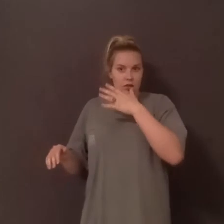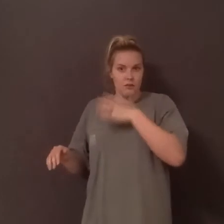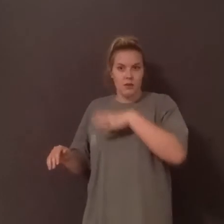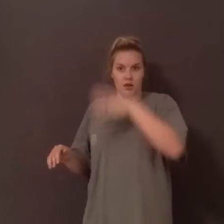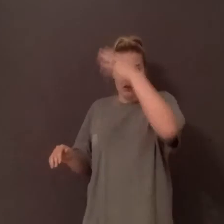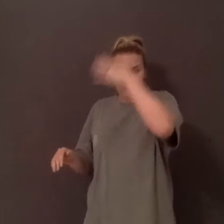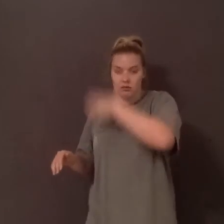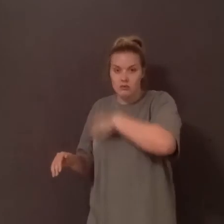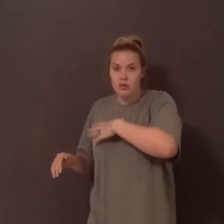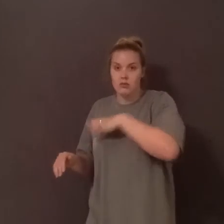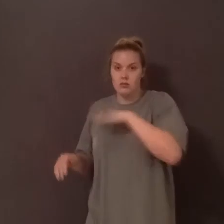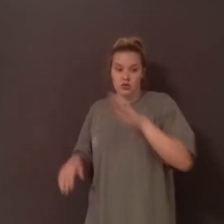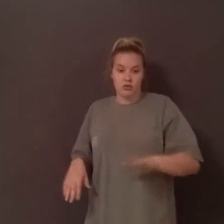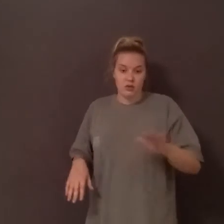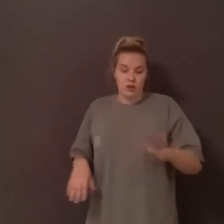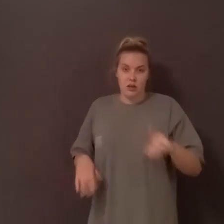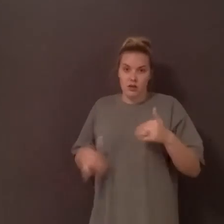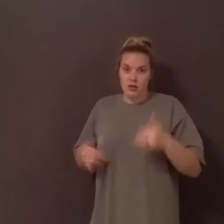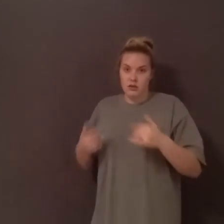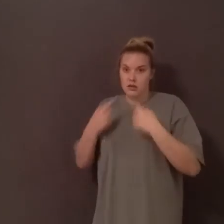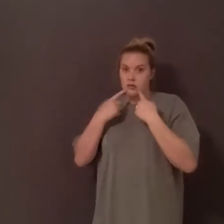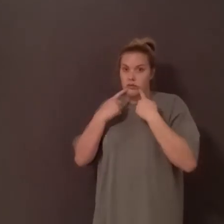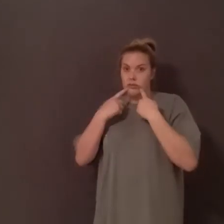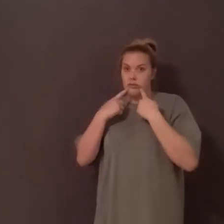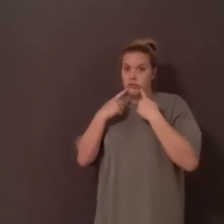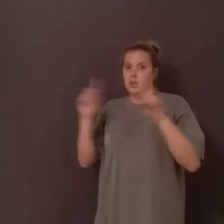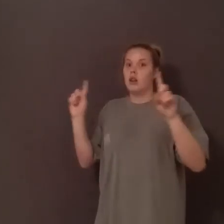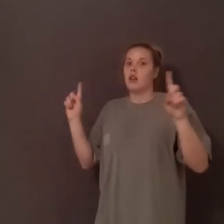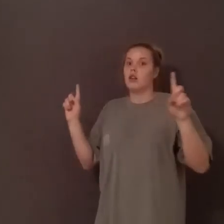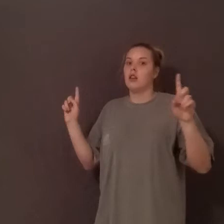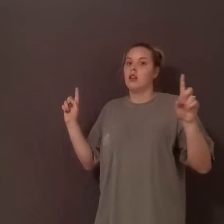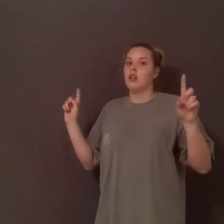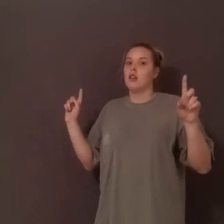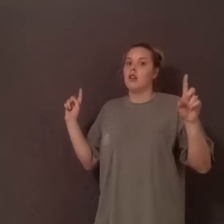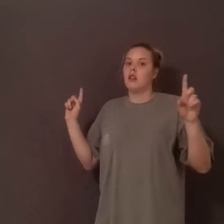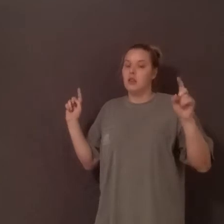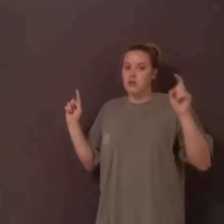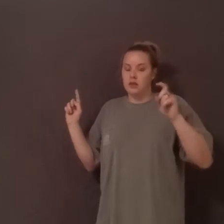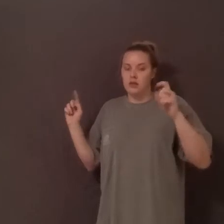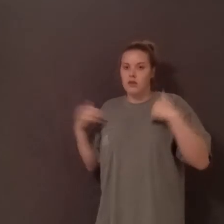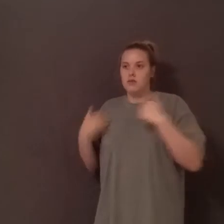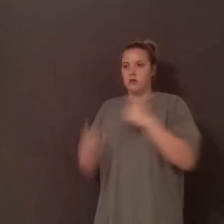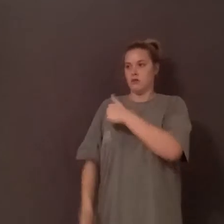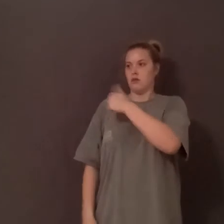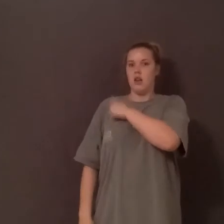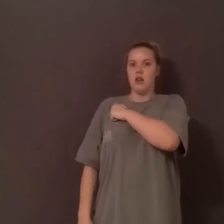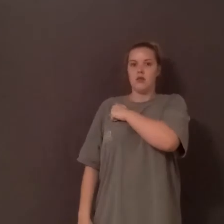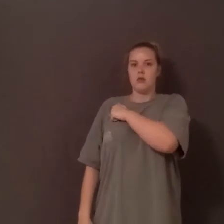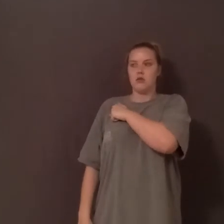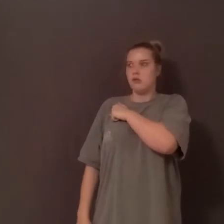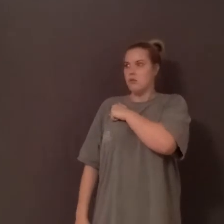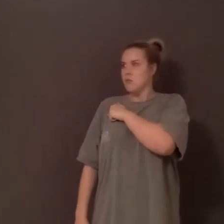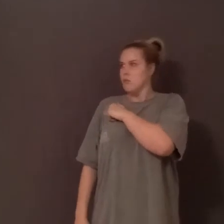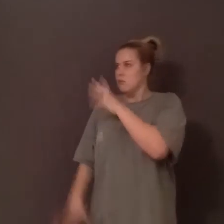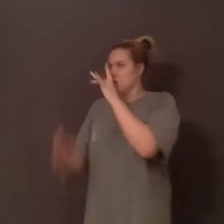on us succeeding. This is the attitude. This is what you're missing. You've got to have that intensity, okay? Because this is not some